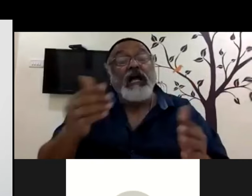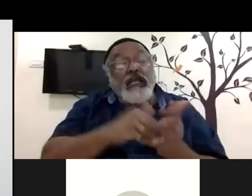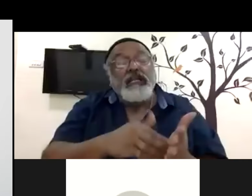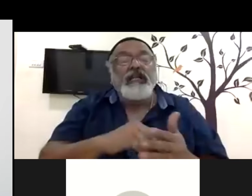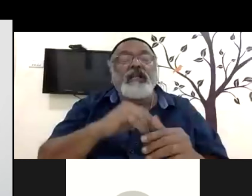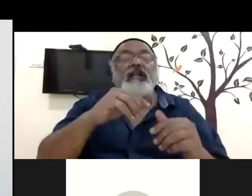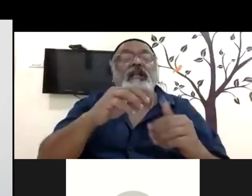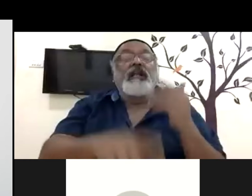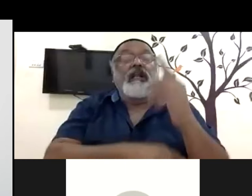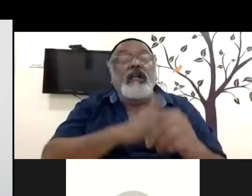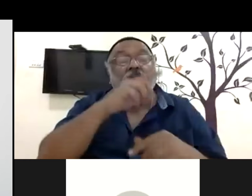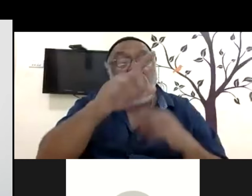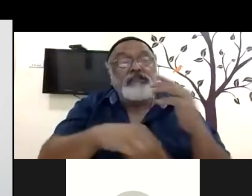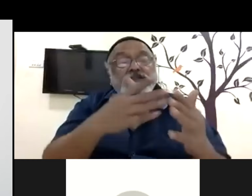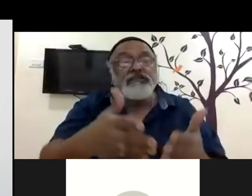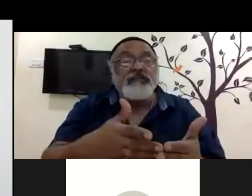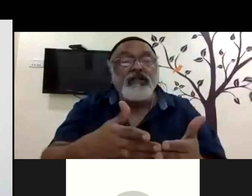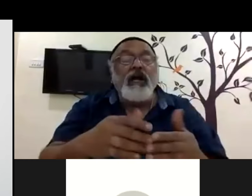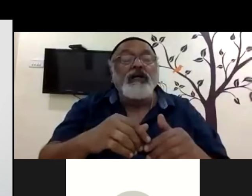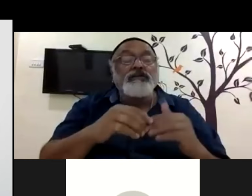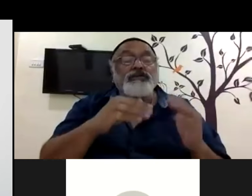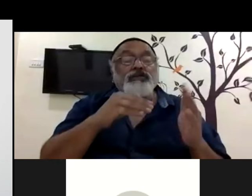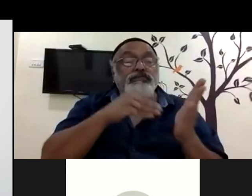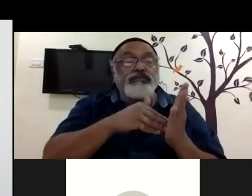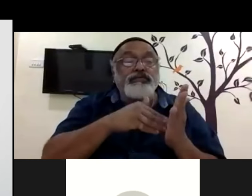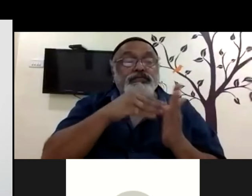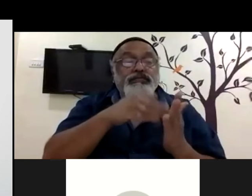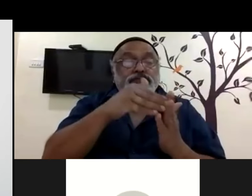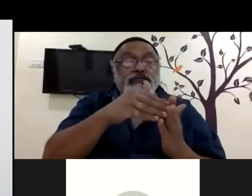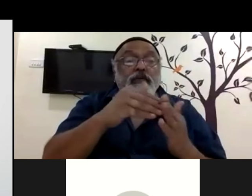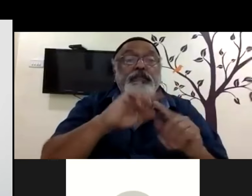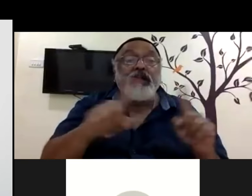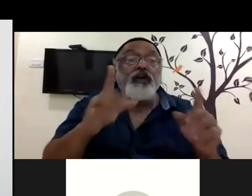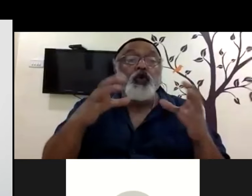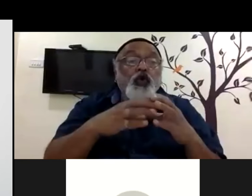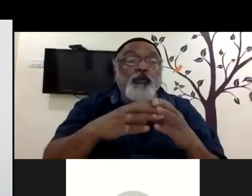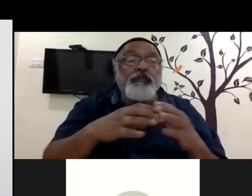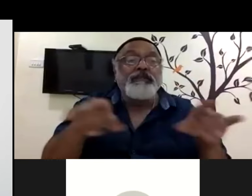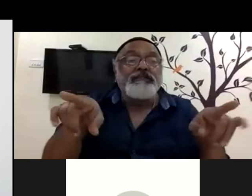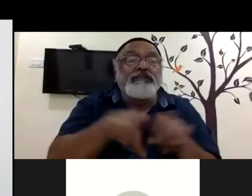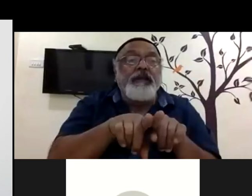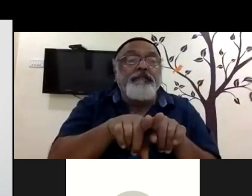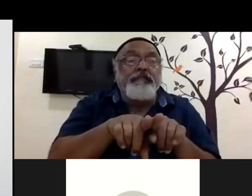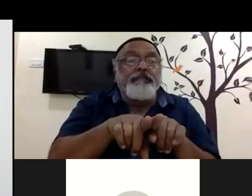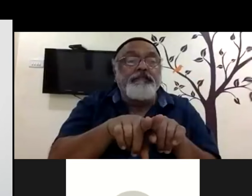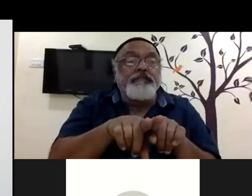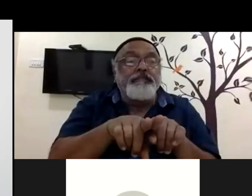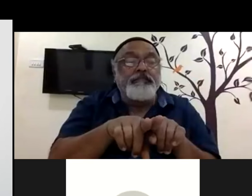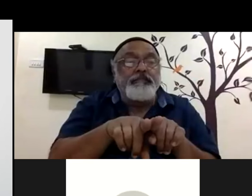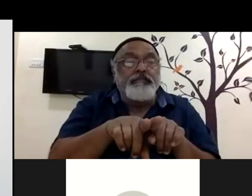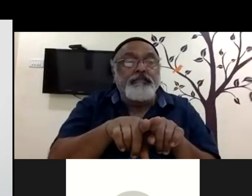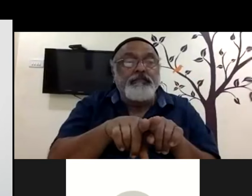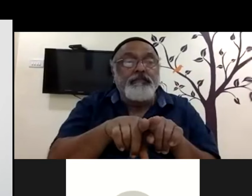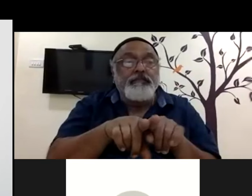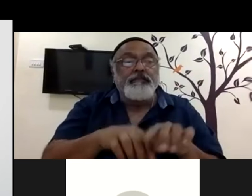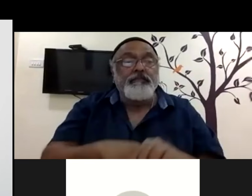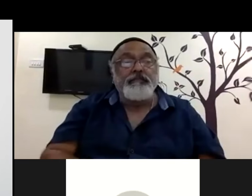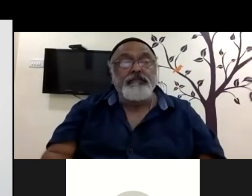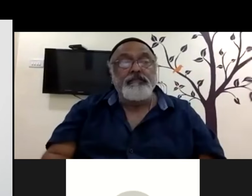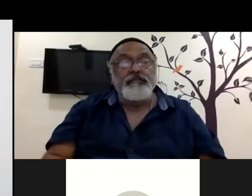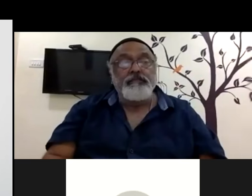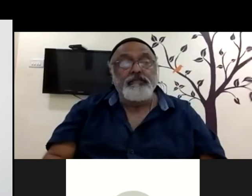career choices they made and how they have established themselves in whatever career choices. Now here again, so this particular characteristic is